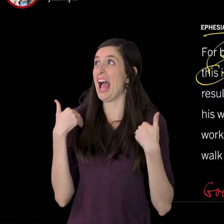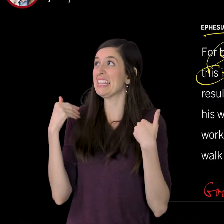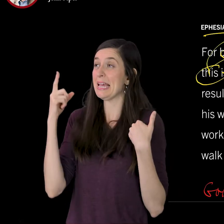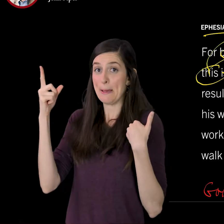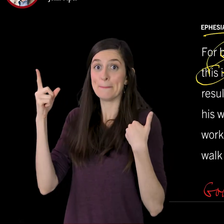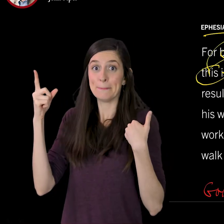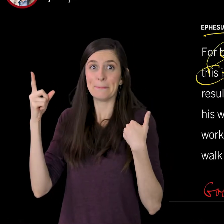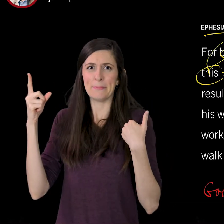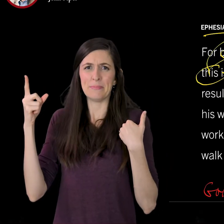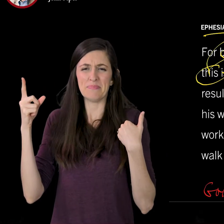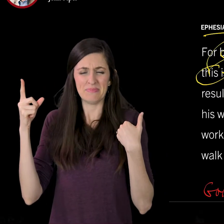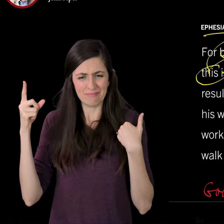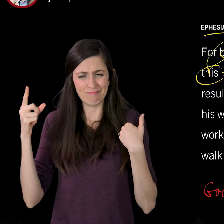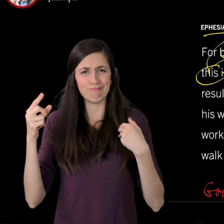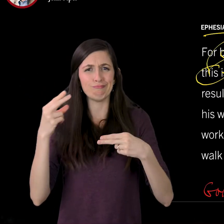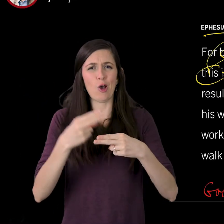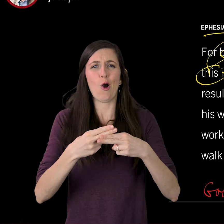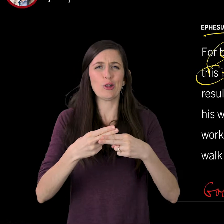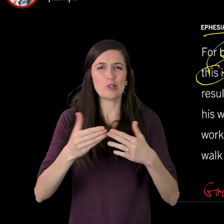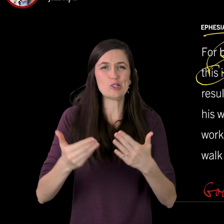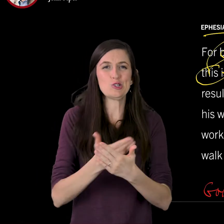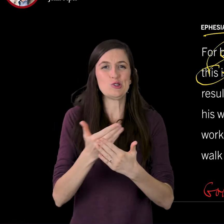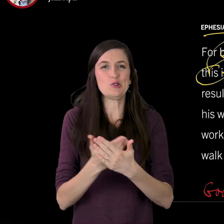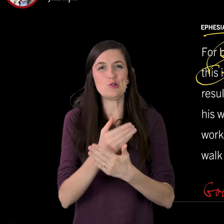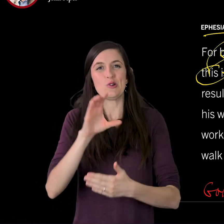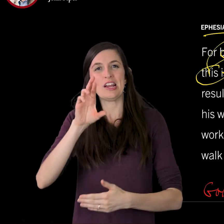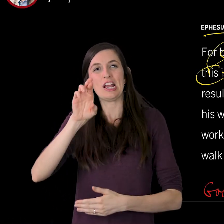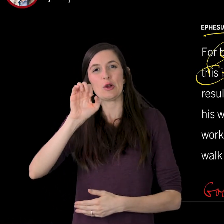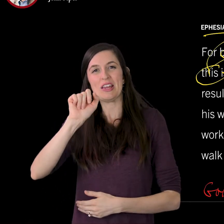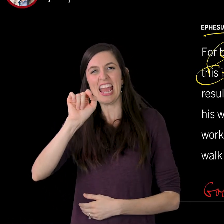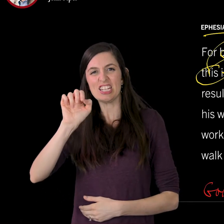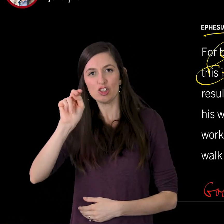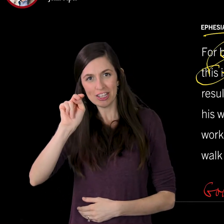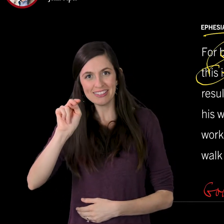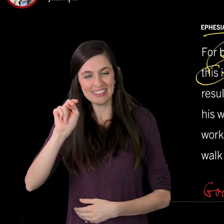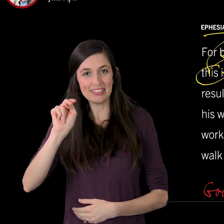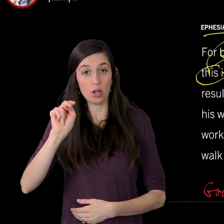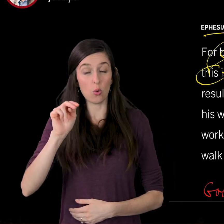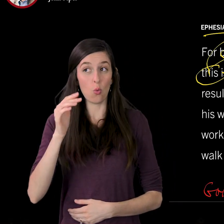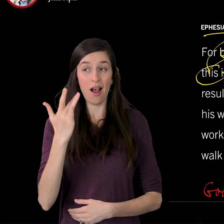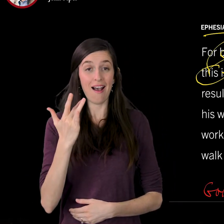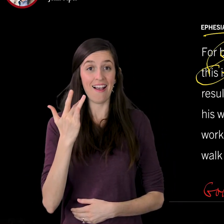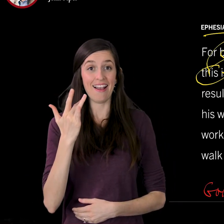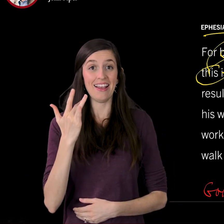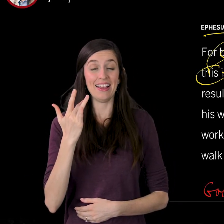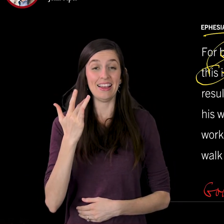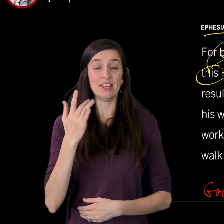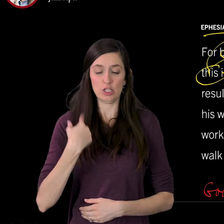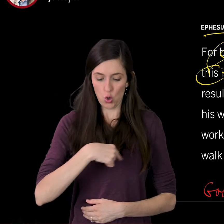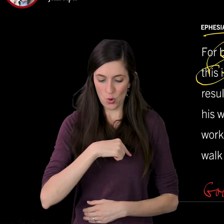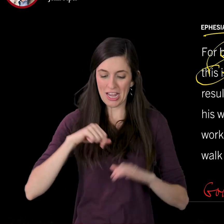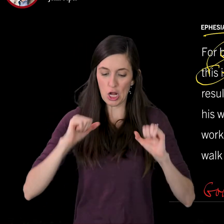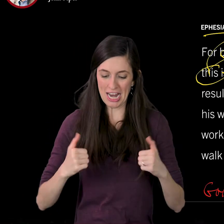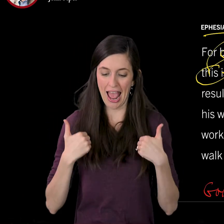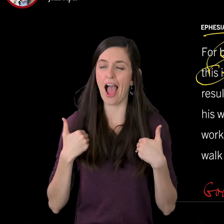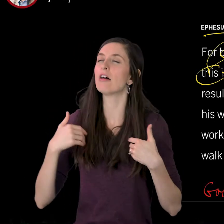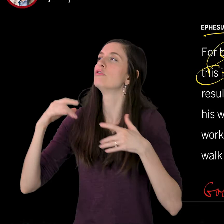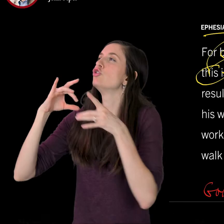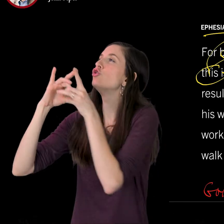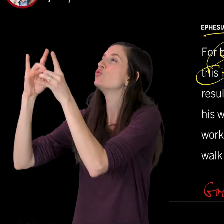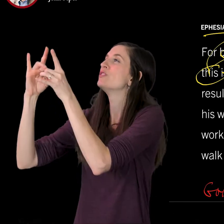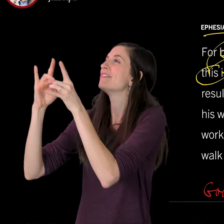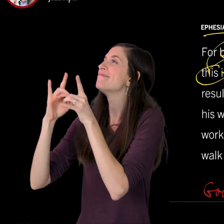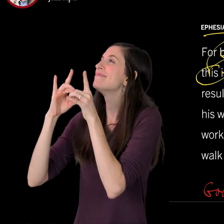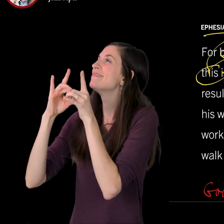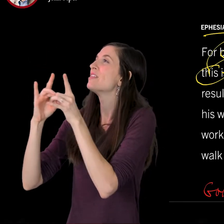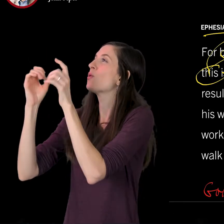he created us in Christ Jesus so the creation is to put us in union with